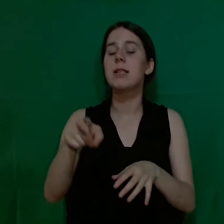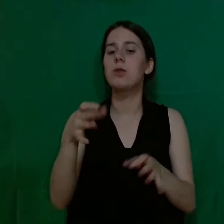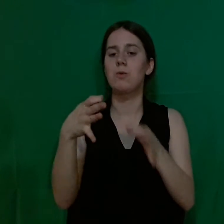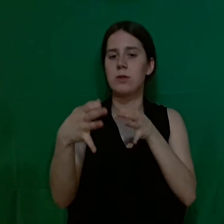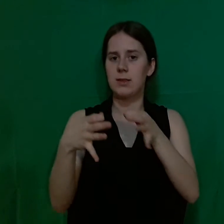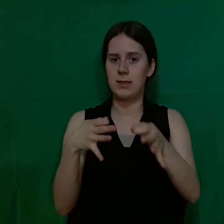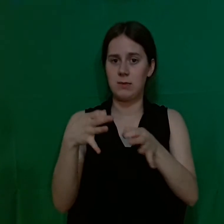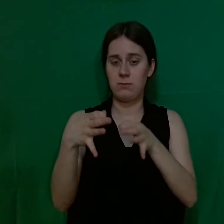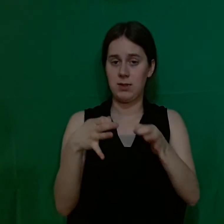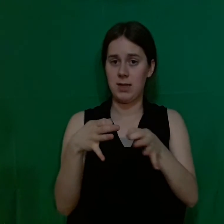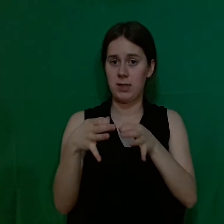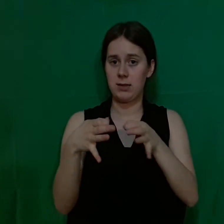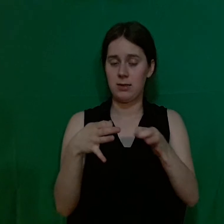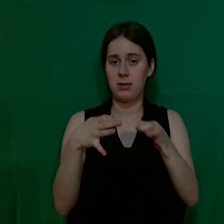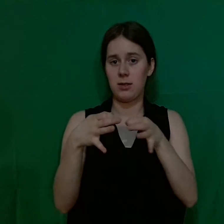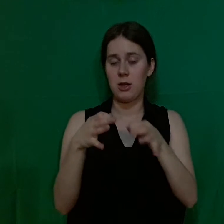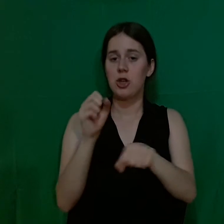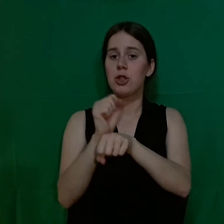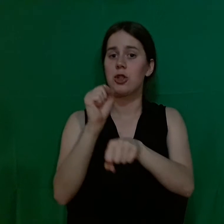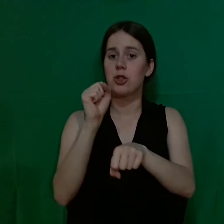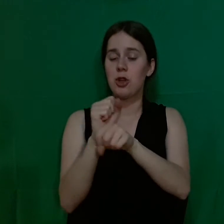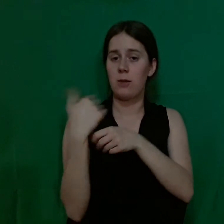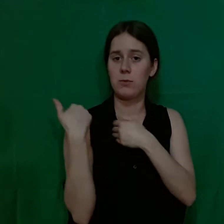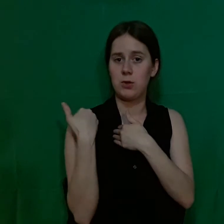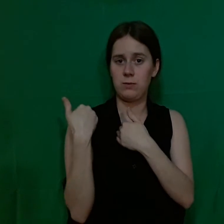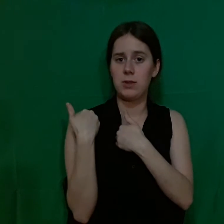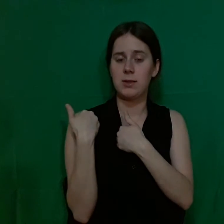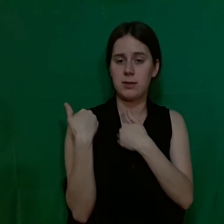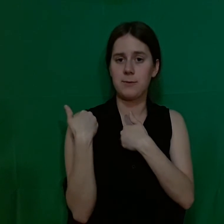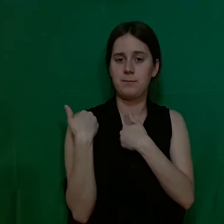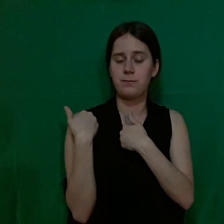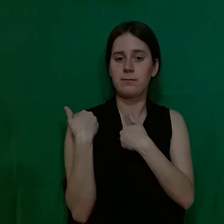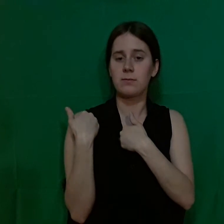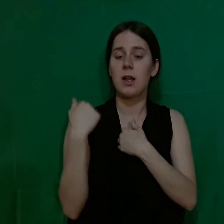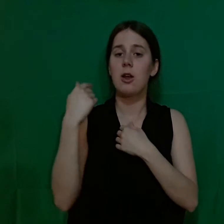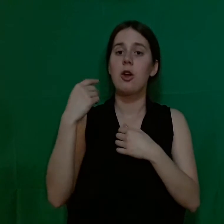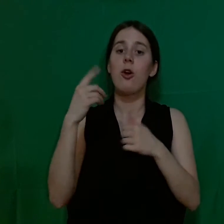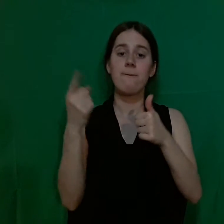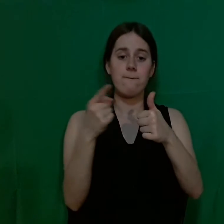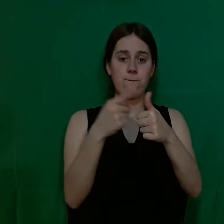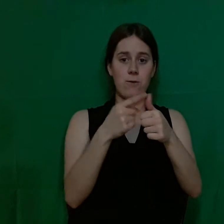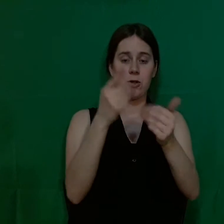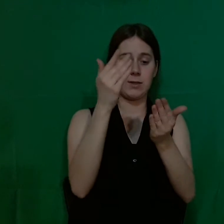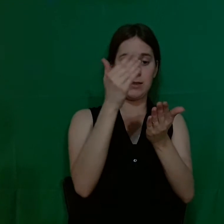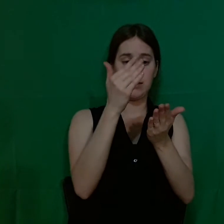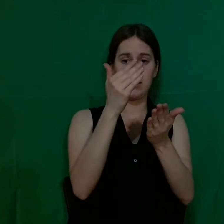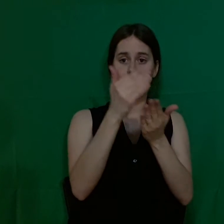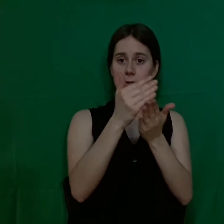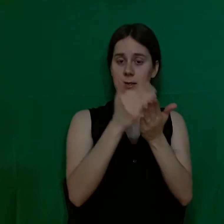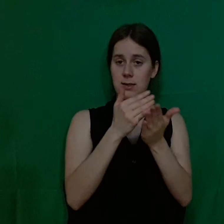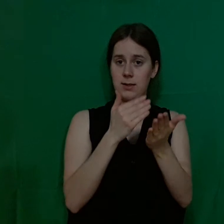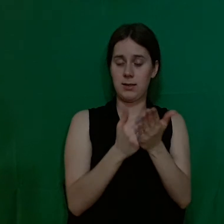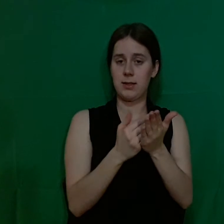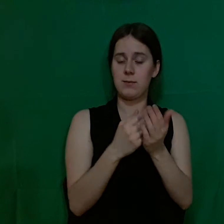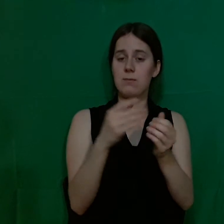recent first, again, and then you go backwards from there. If you haven't had a job, so to speak, then you can include things